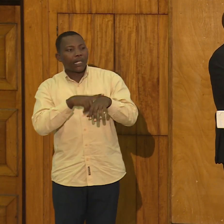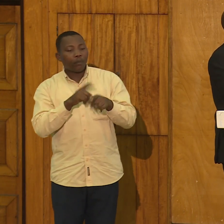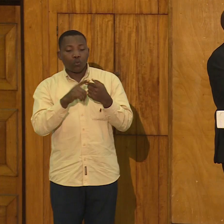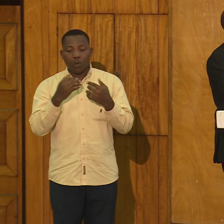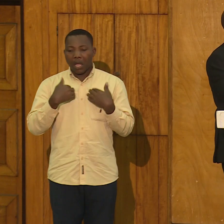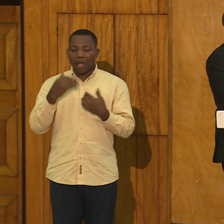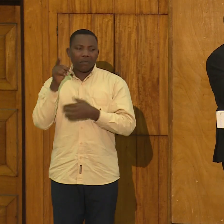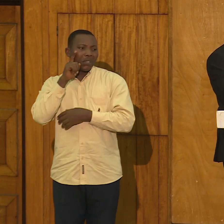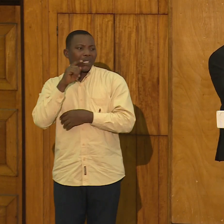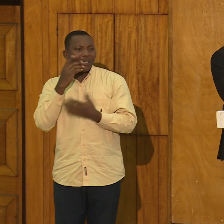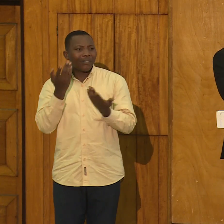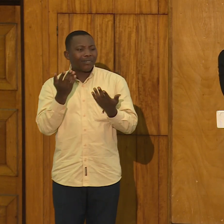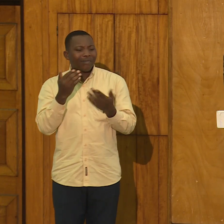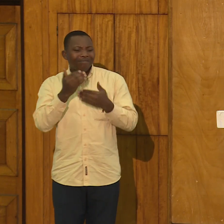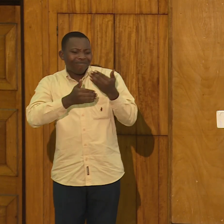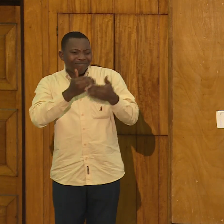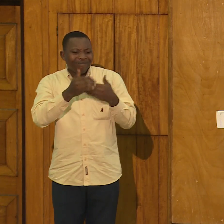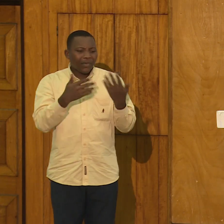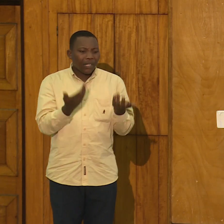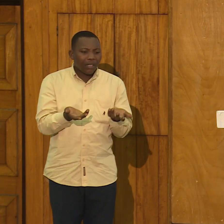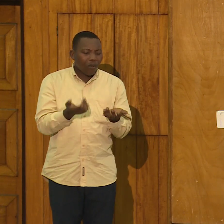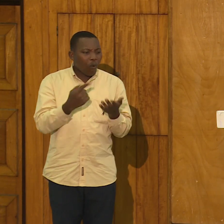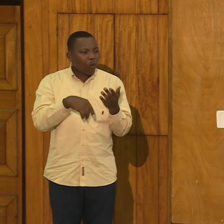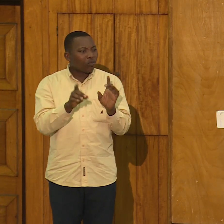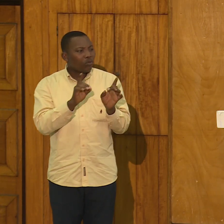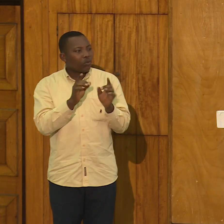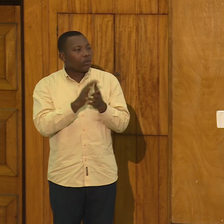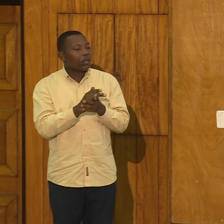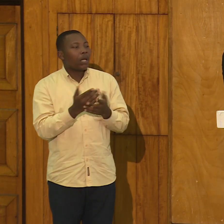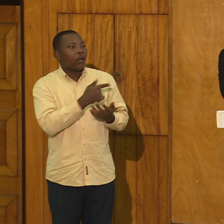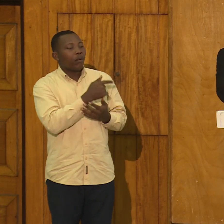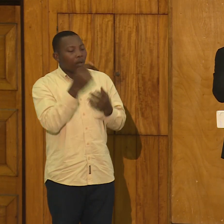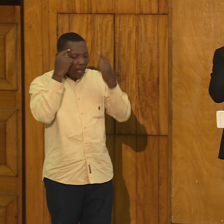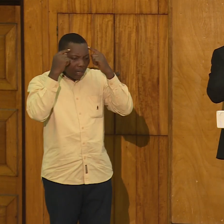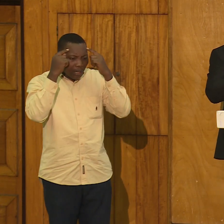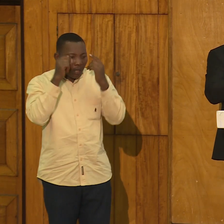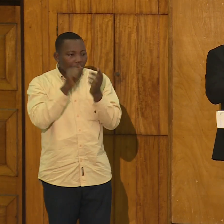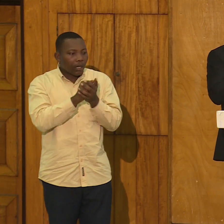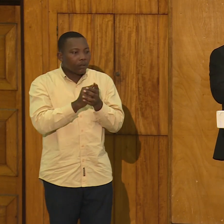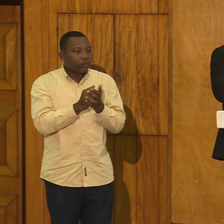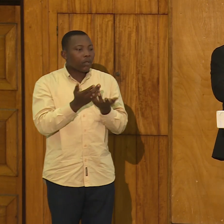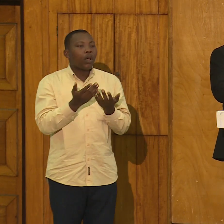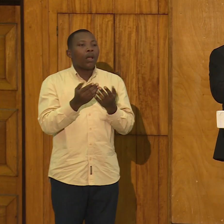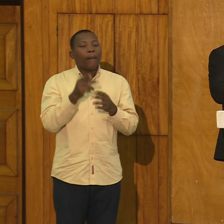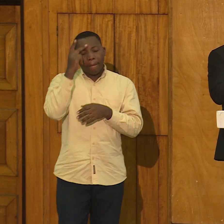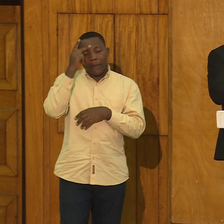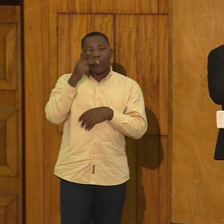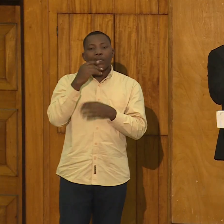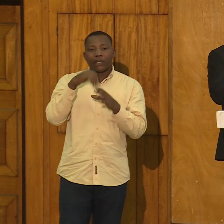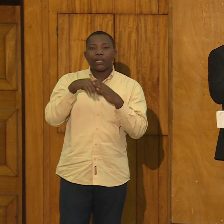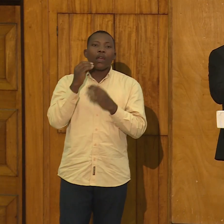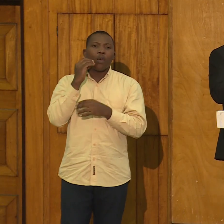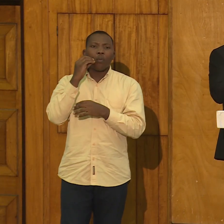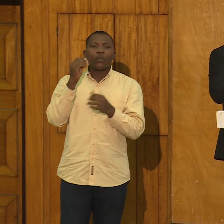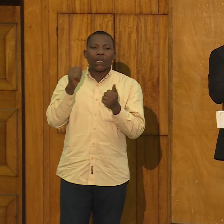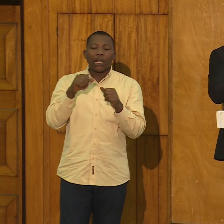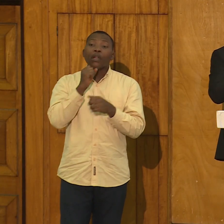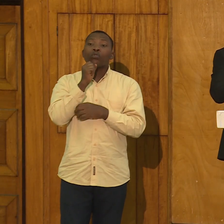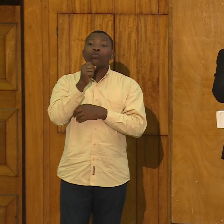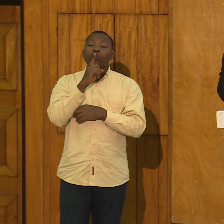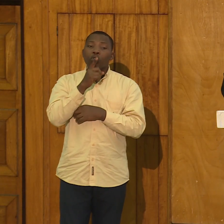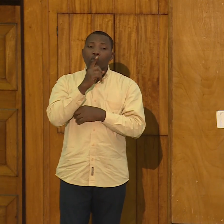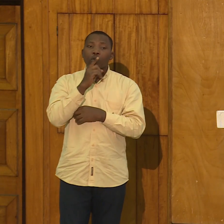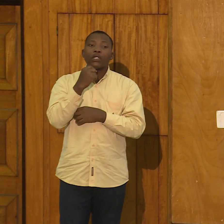sex, the processes that you go through. And I think any parent in the house can also attest to the fact that